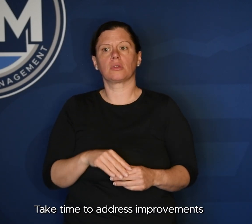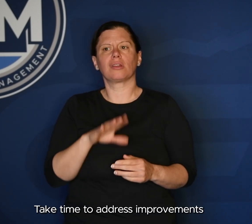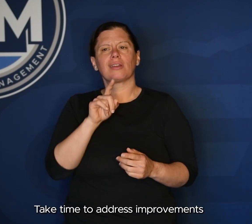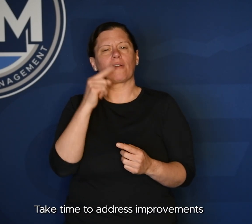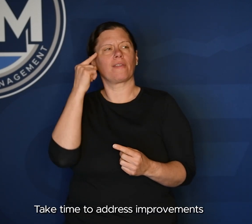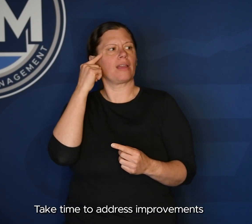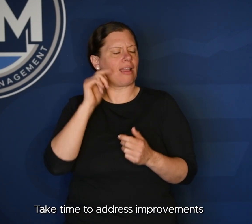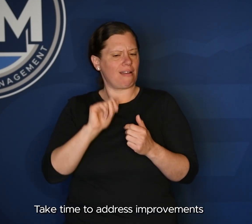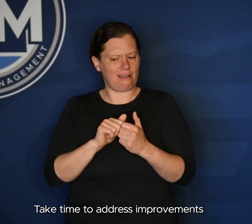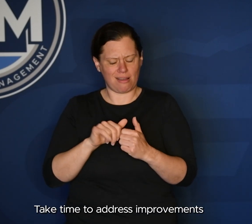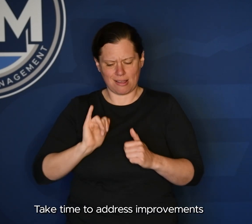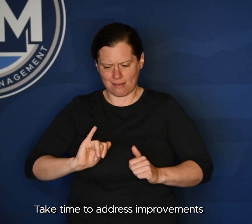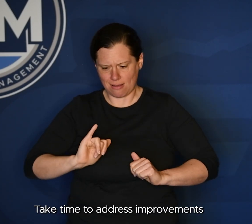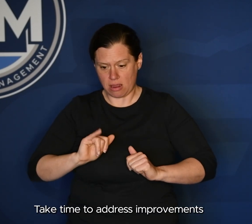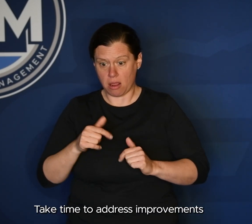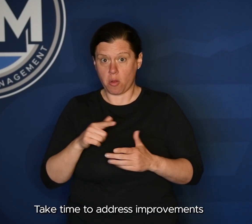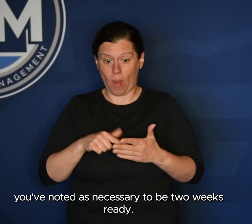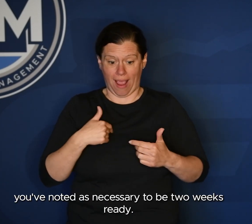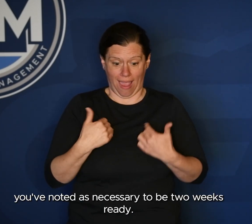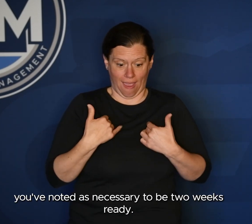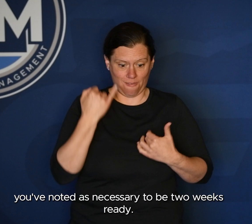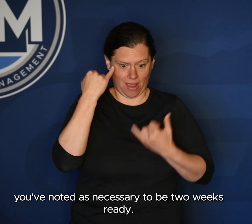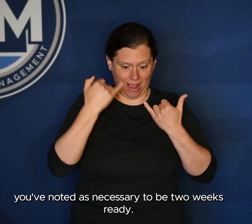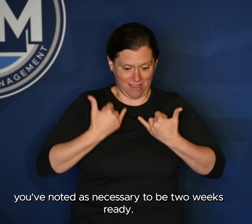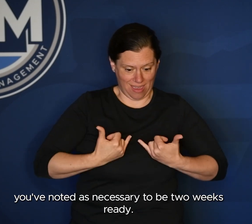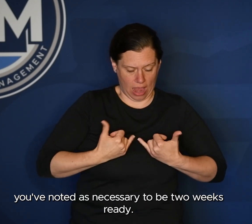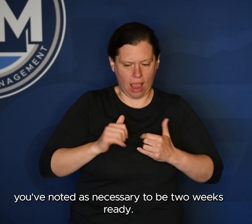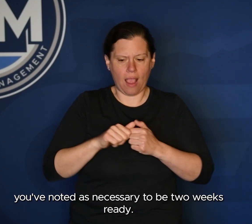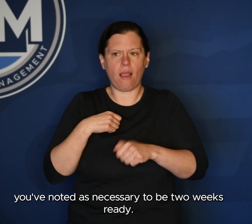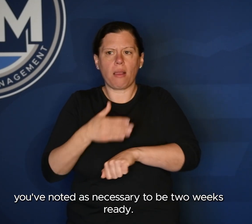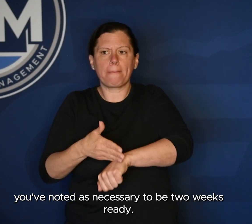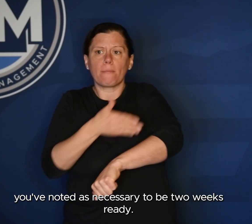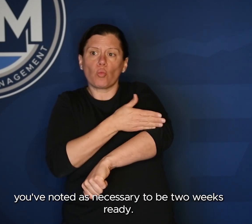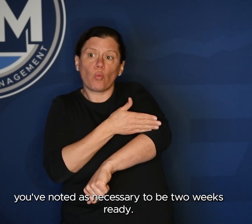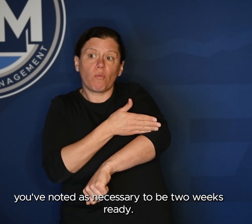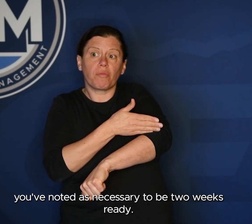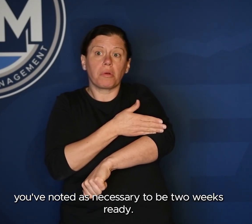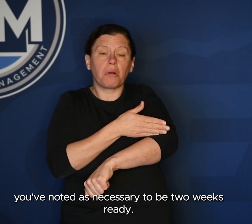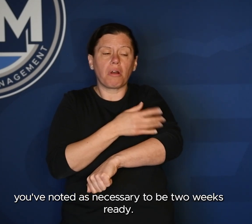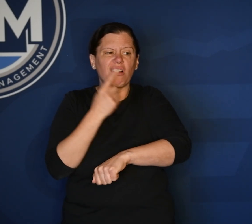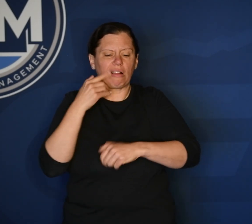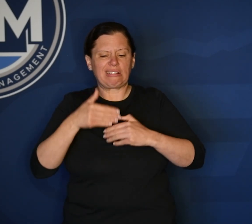Take time to address improvements you've noted as necessary to be 2 weeks ready.